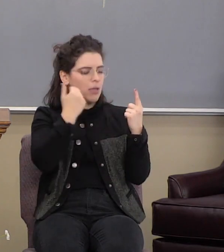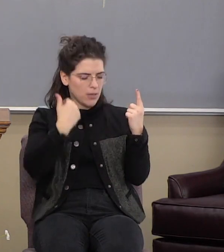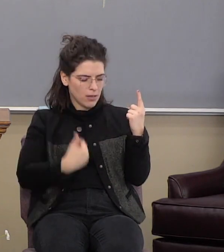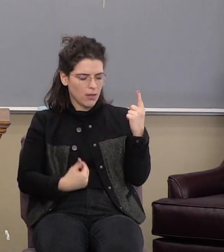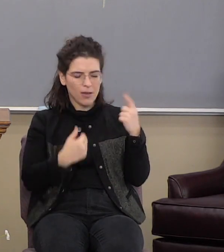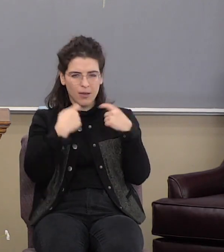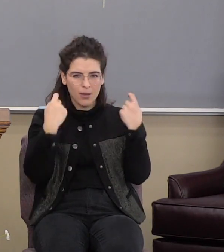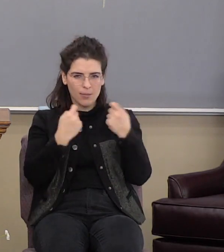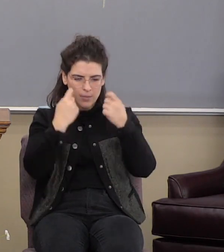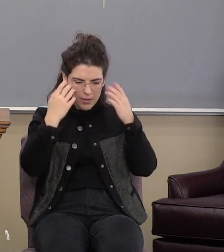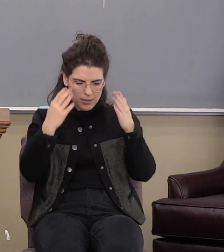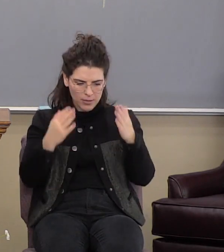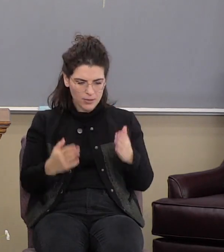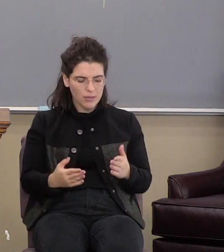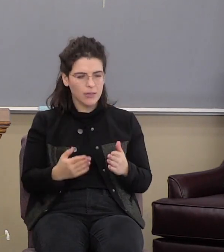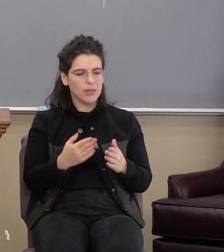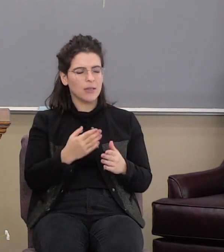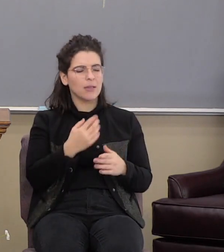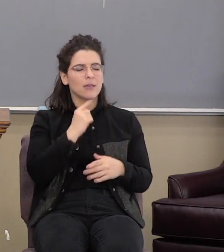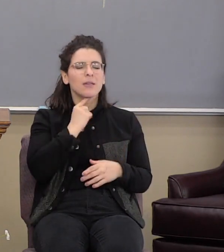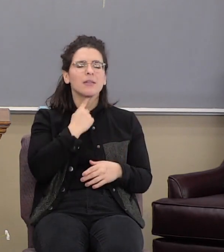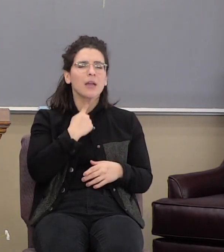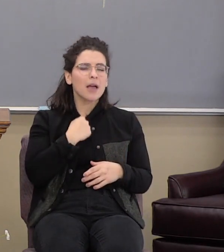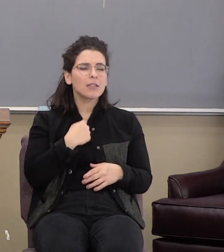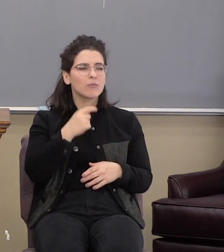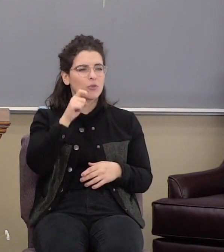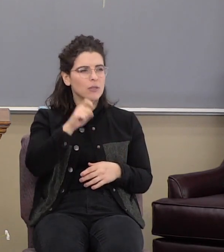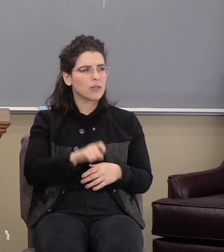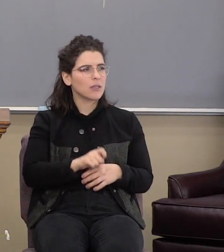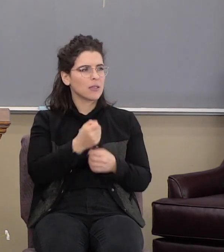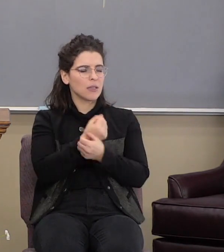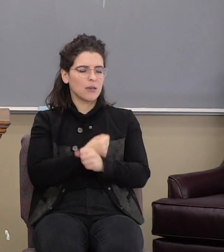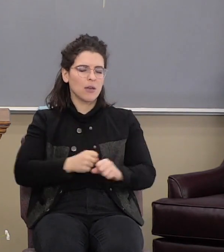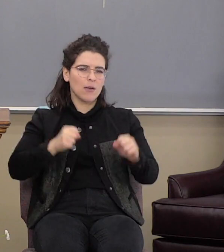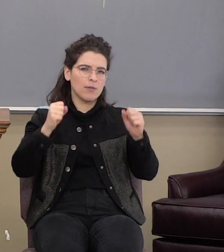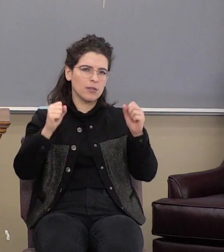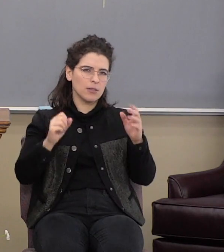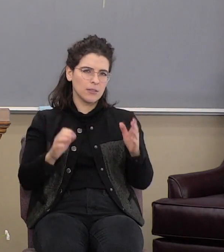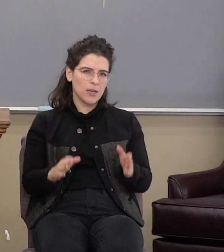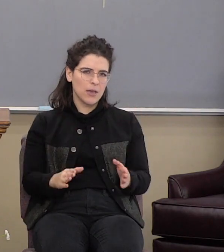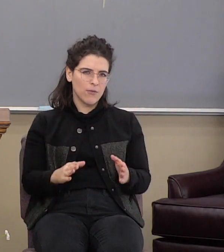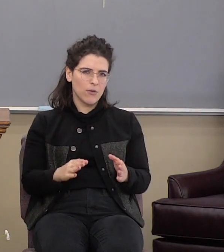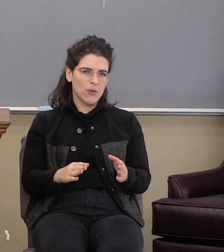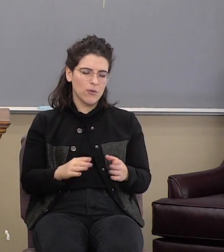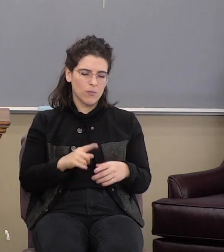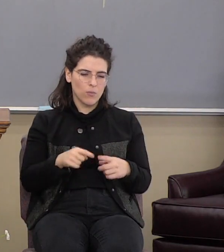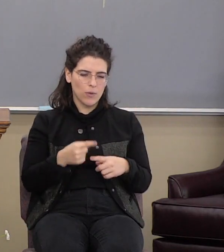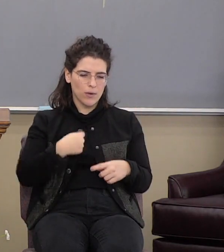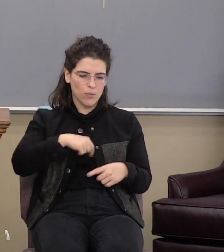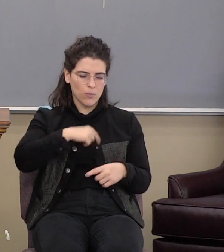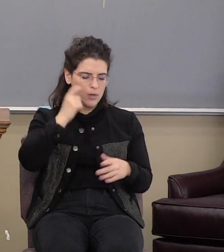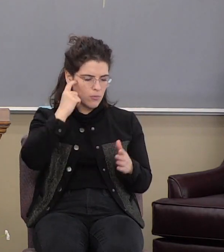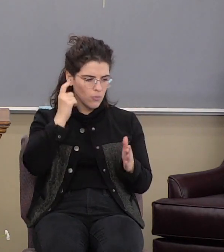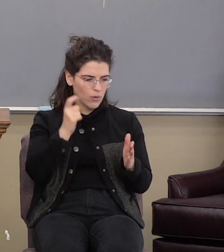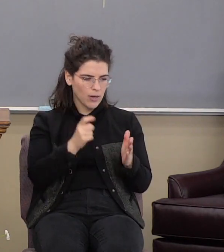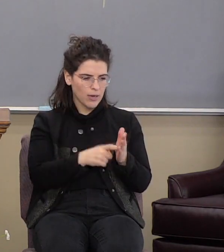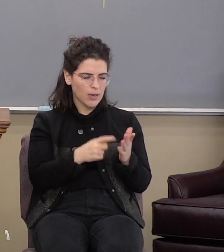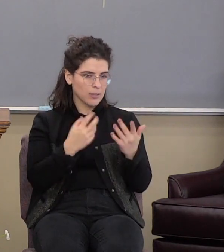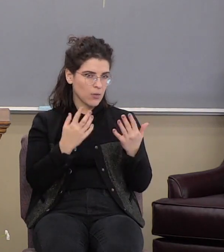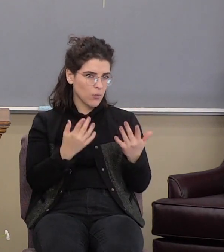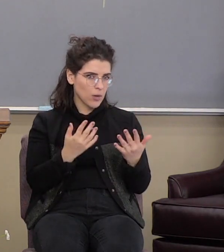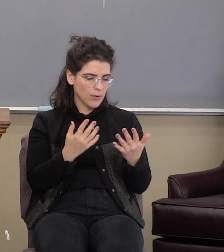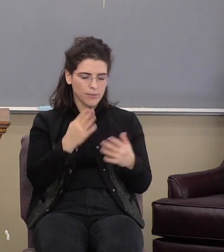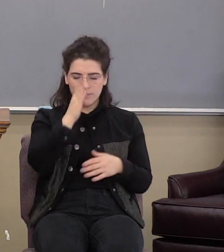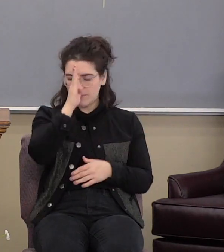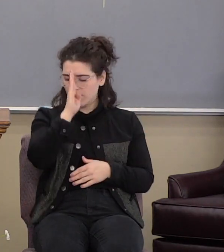a sinner in desperate need of a Savior, okay? When we recognize, wait a minute, God